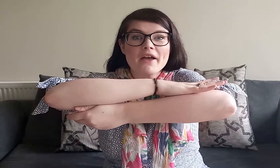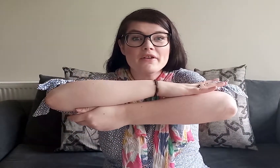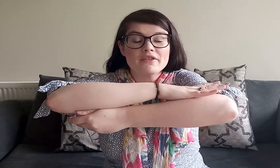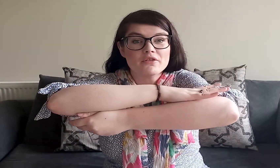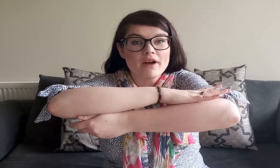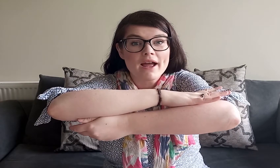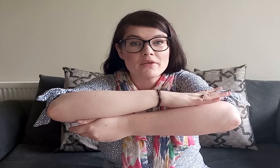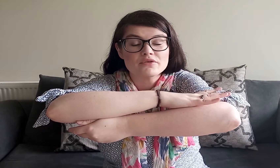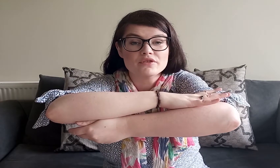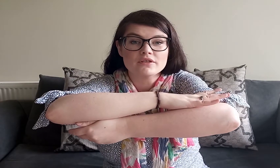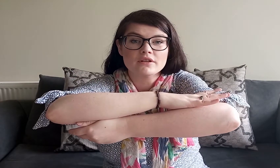in the ground.